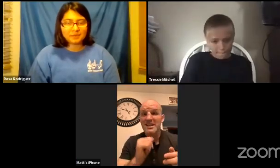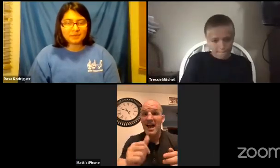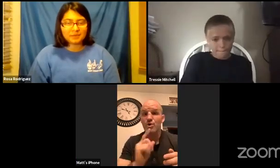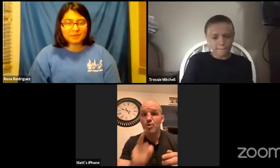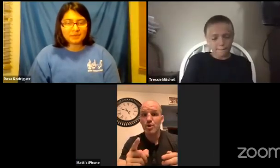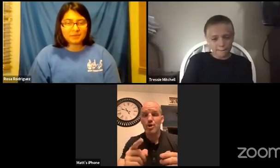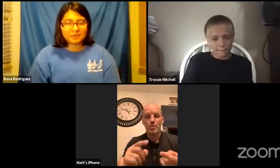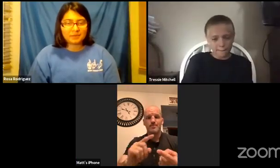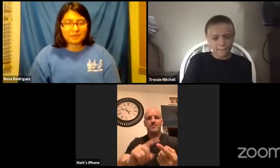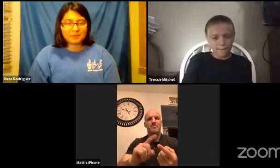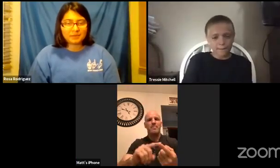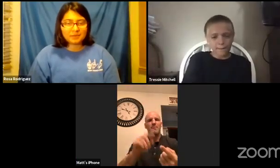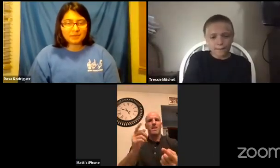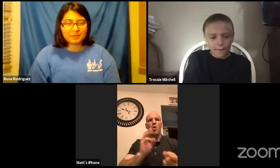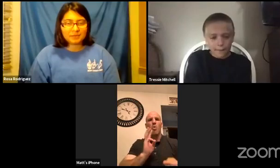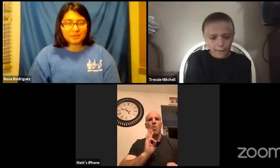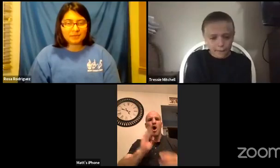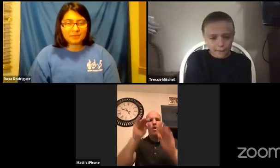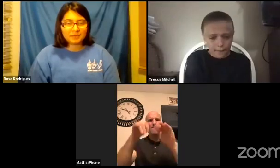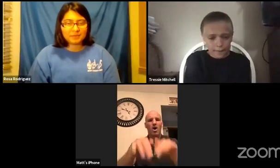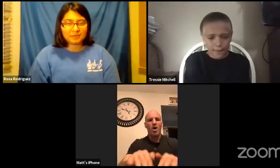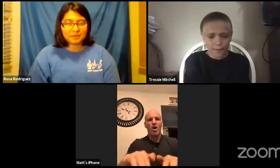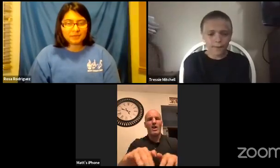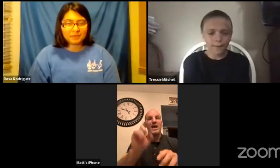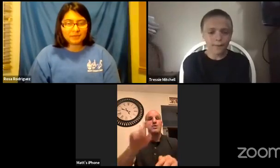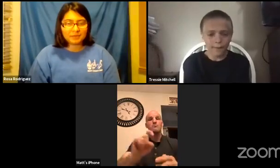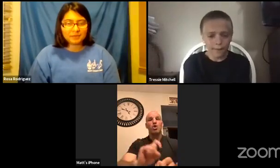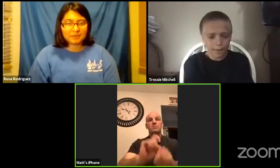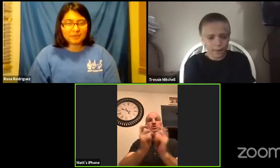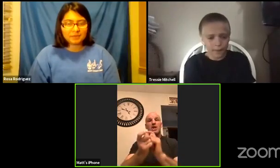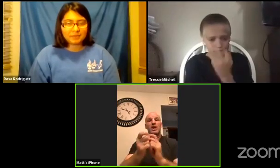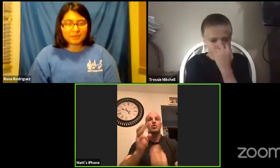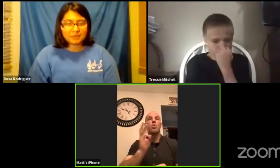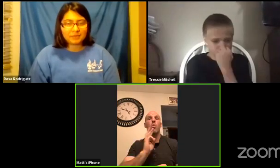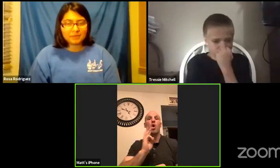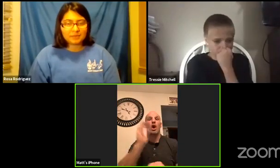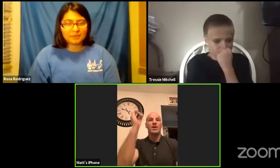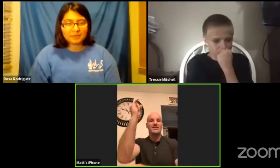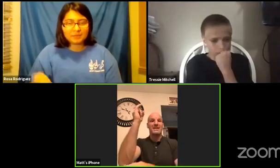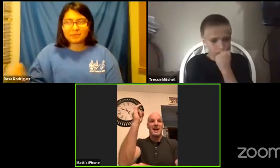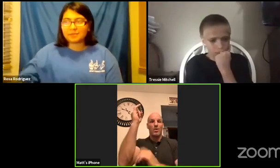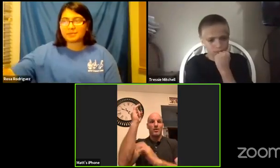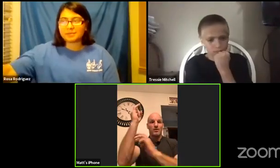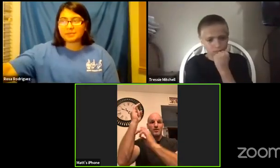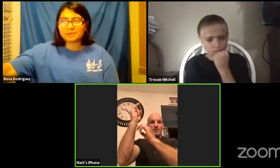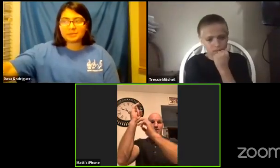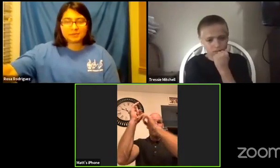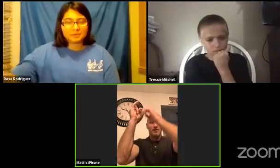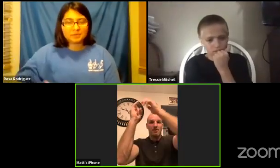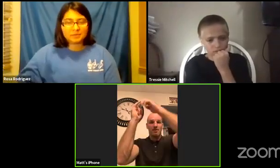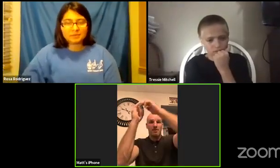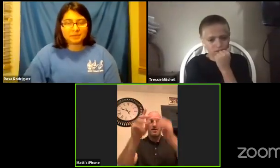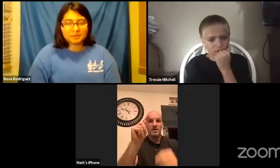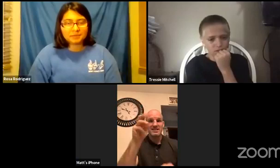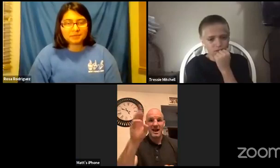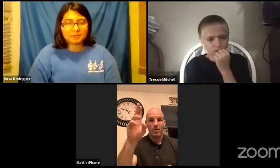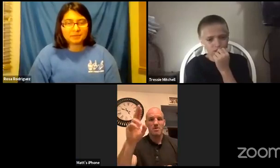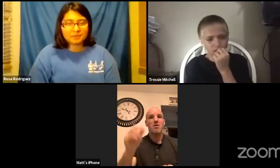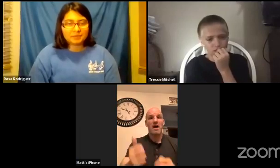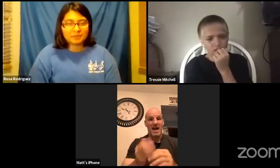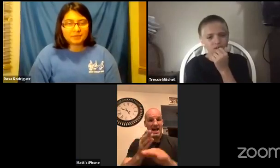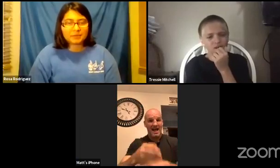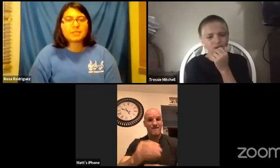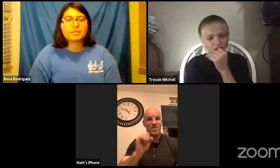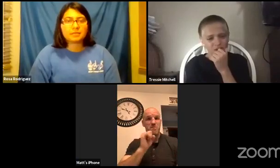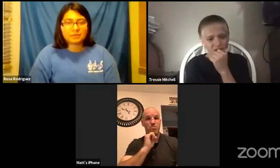movie, 55% of it is factual. What isn't true is the waterfall